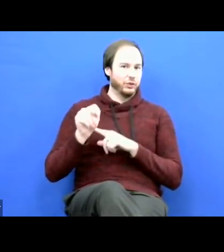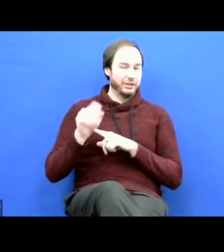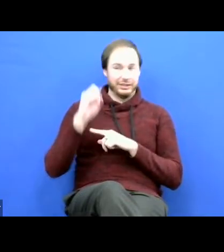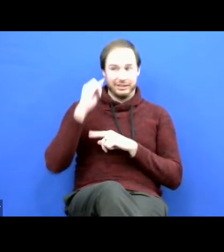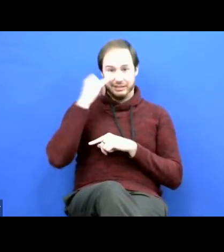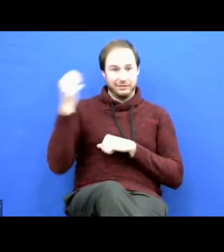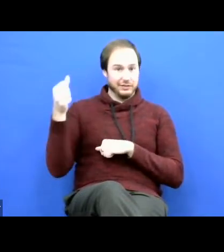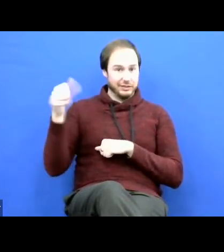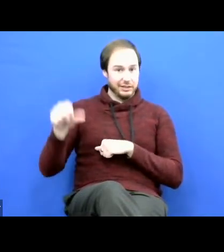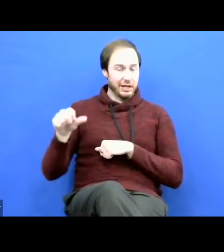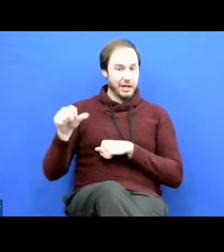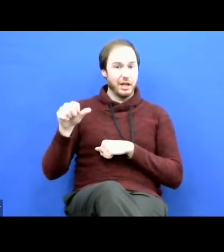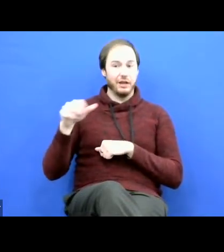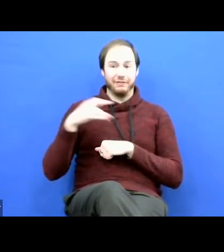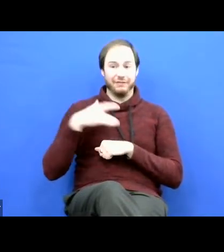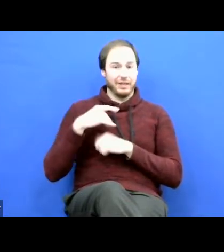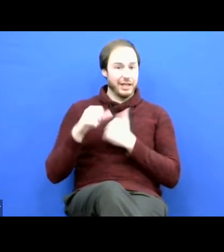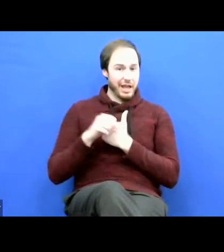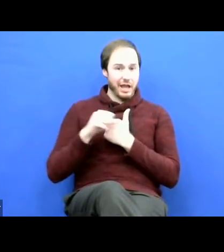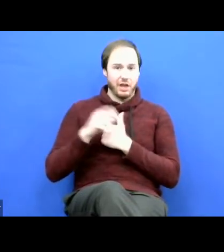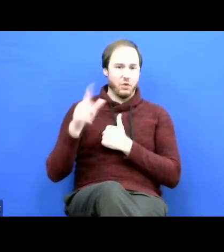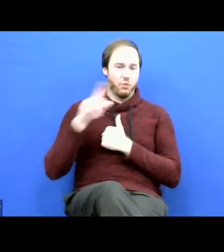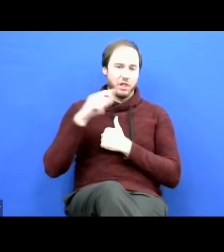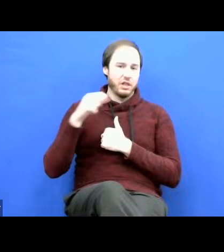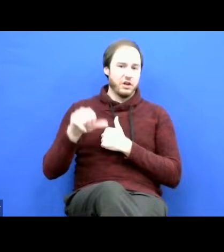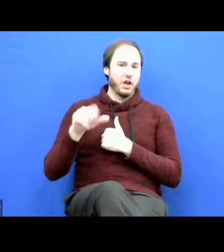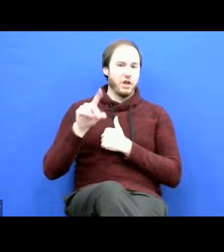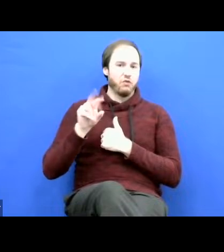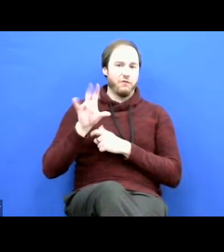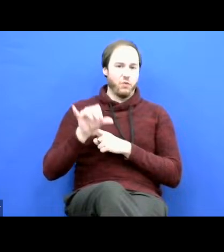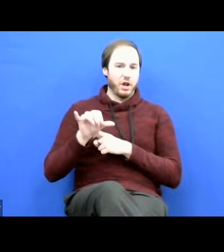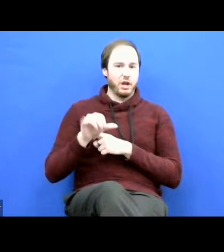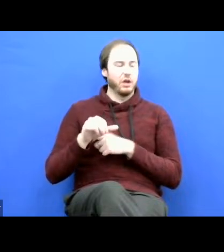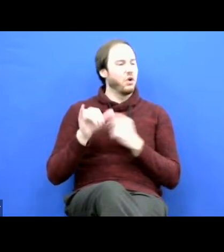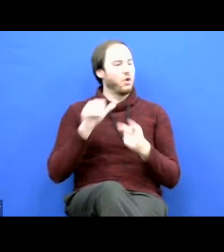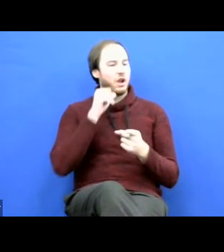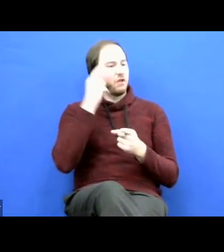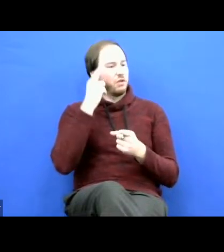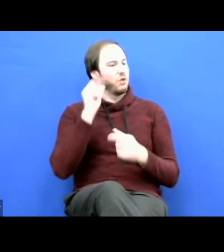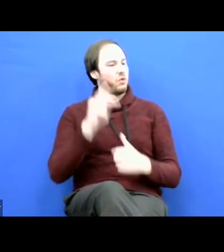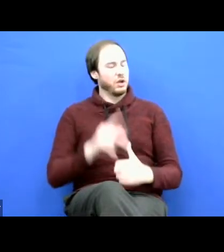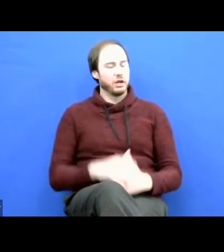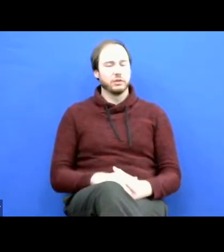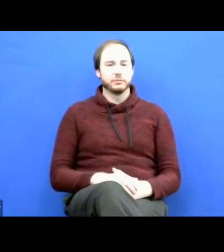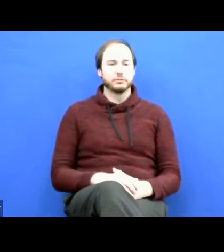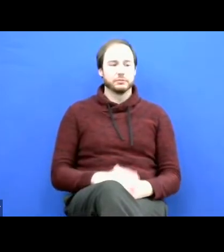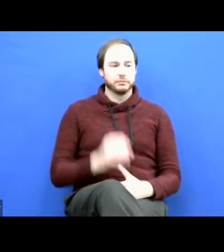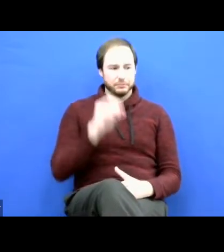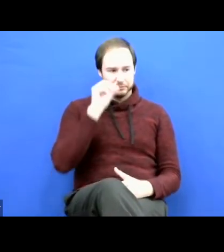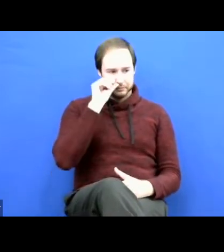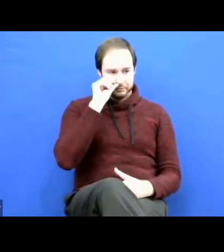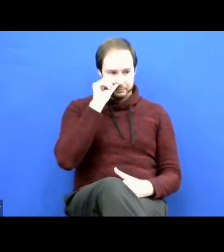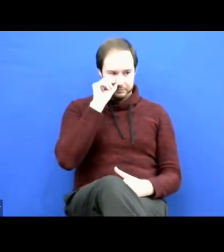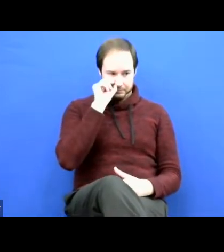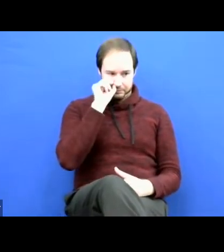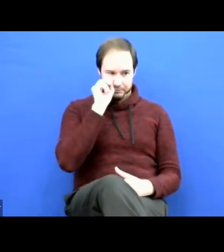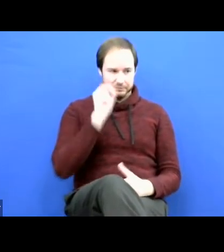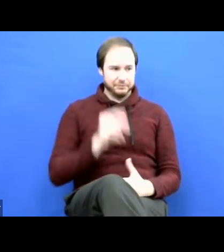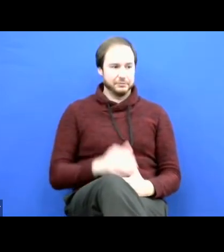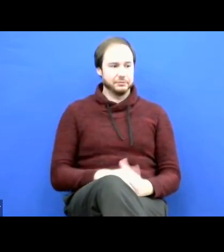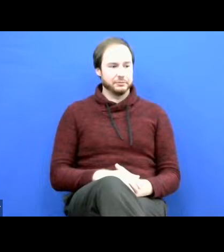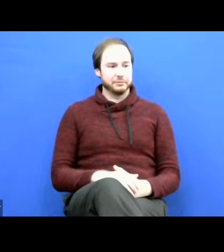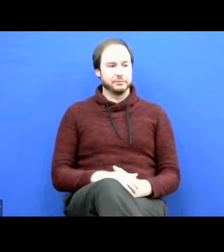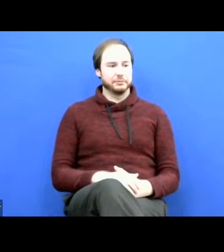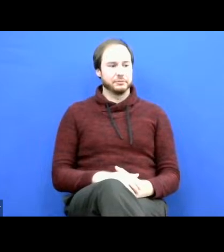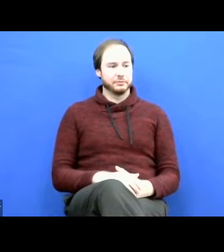New York State DOT thinks it's hazardous, they won't allow it. Understood. Okay, didn't realize that. Yep. And